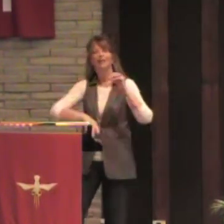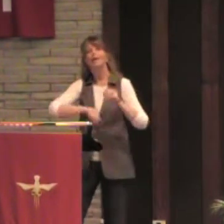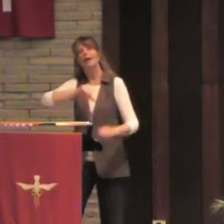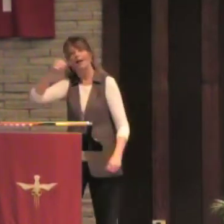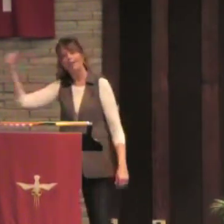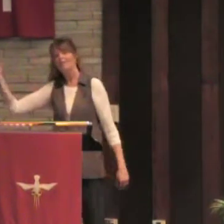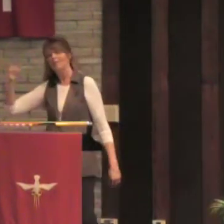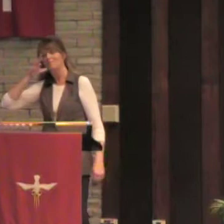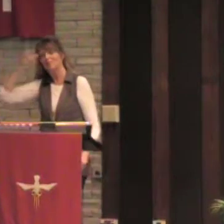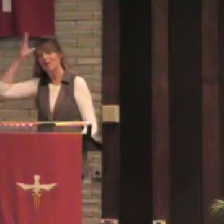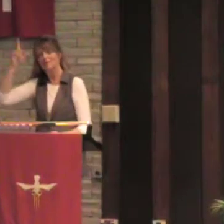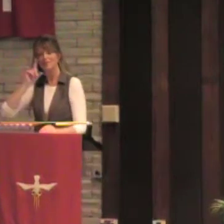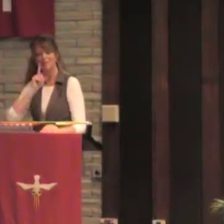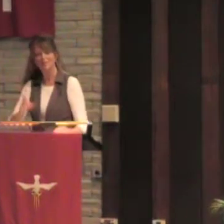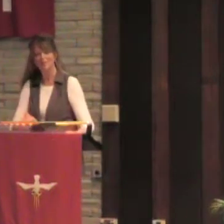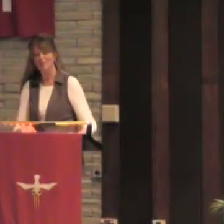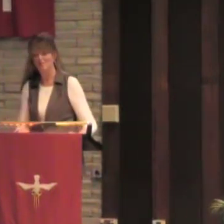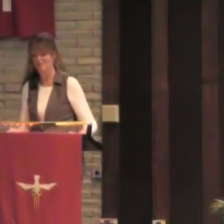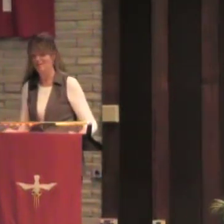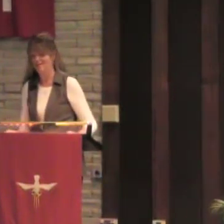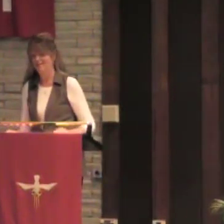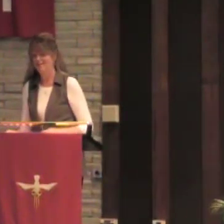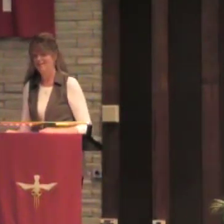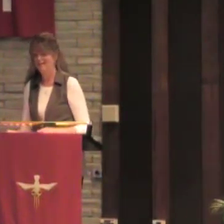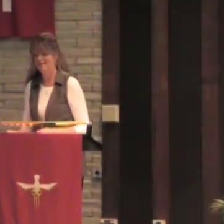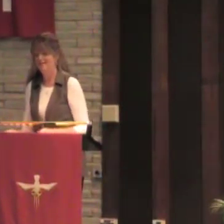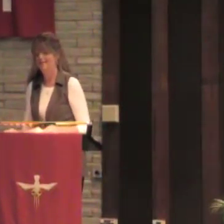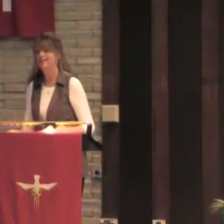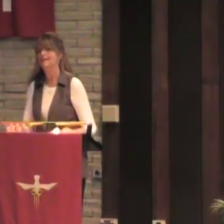are better than others. That's true.